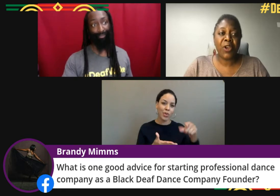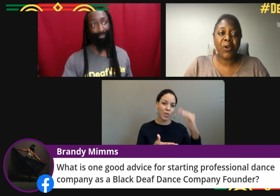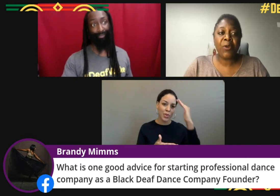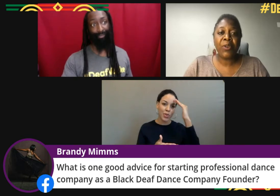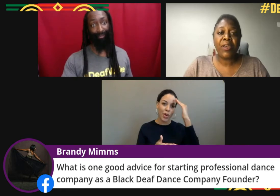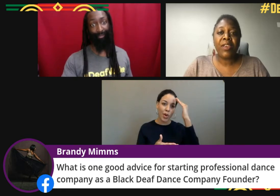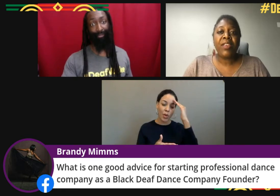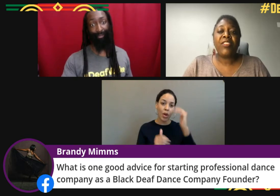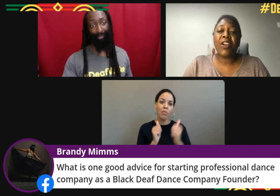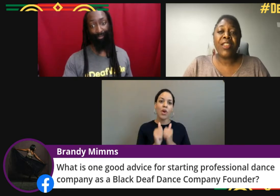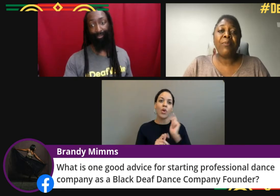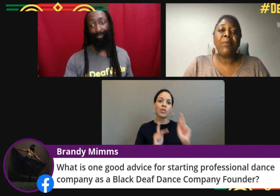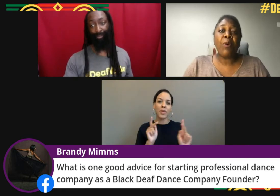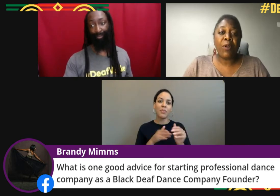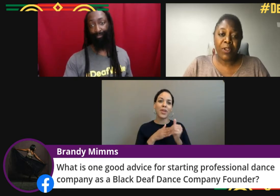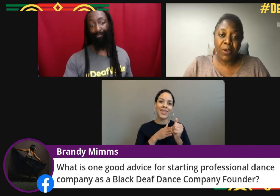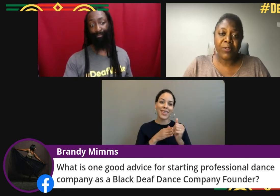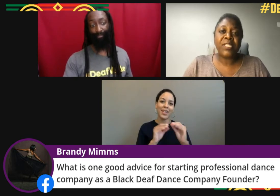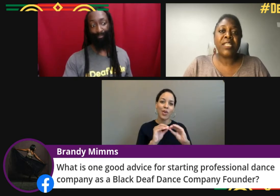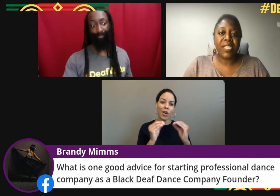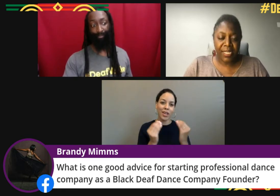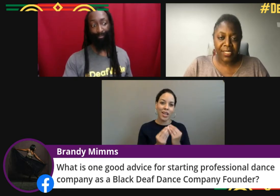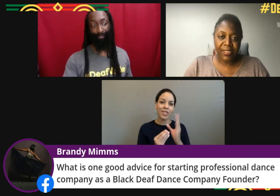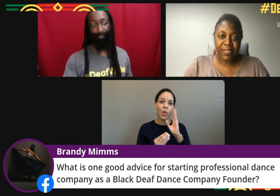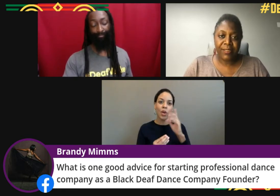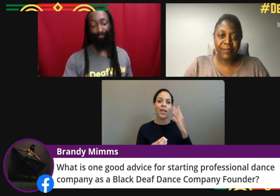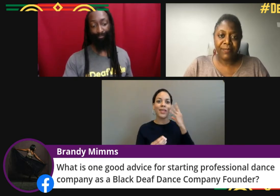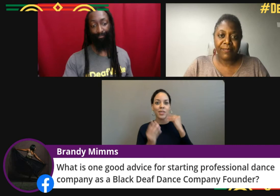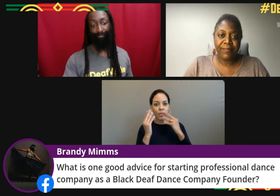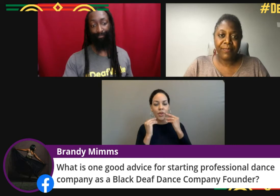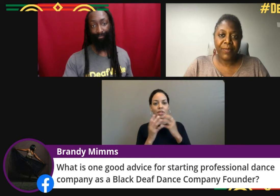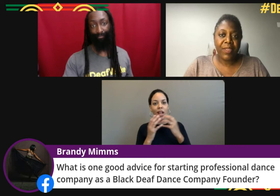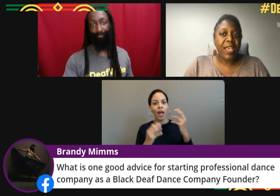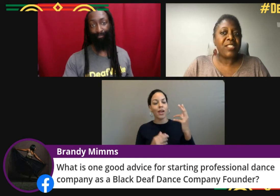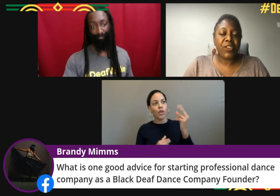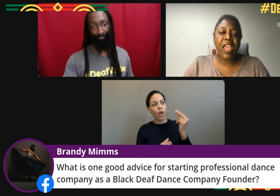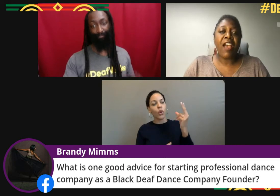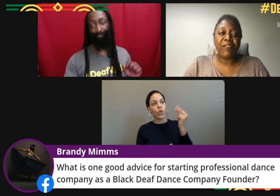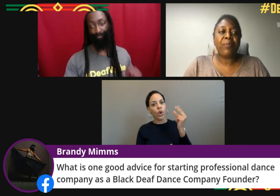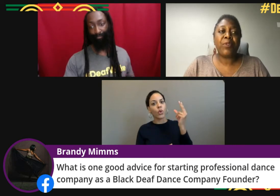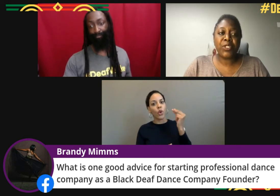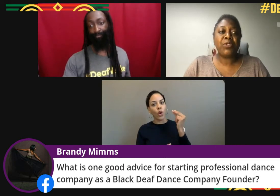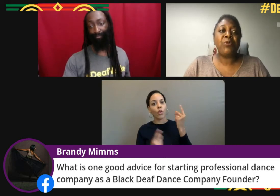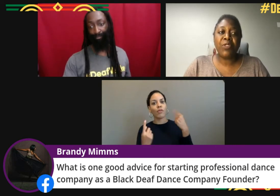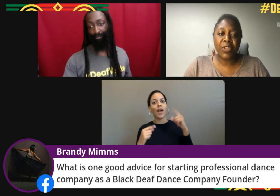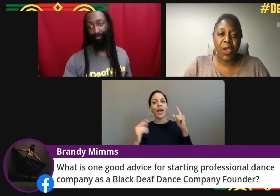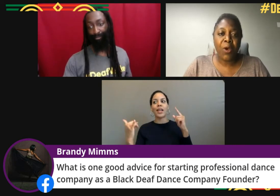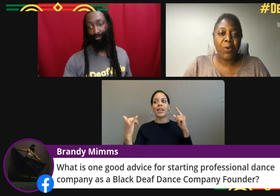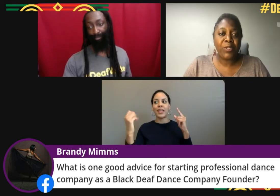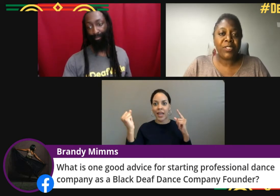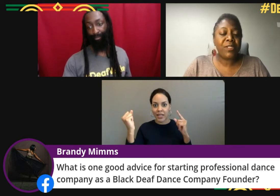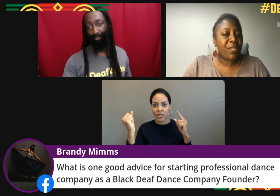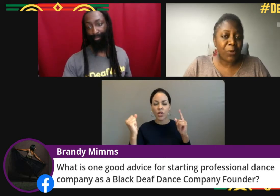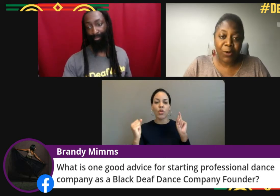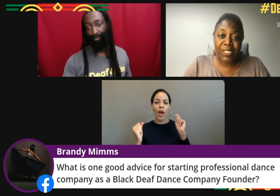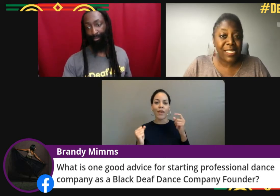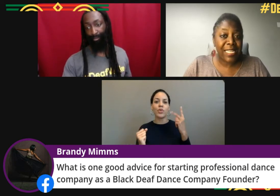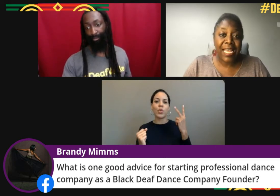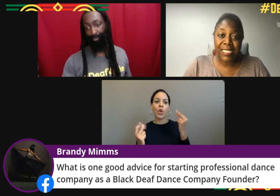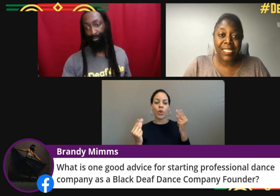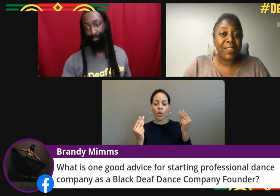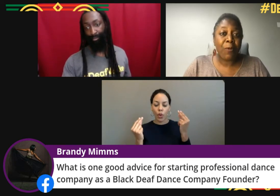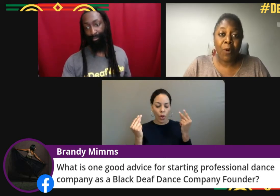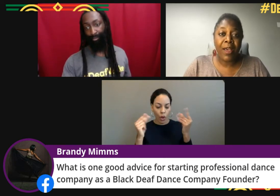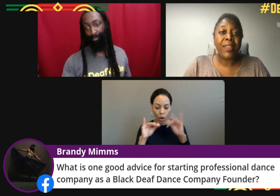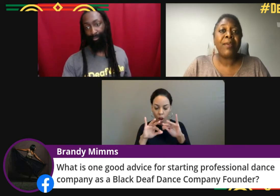organizations know, there are going to be more no's than yeses. And so you have to push through the no's in order to